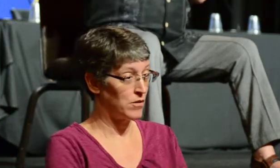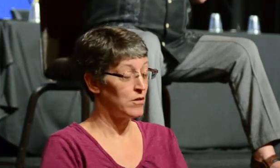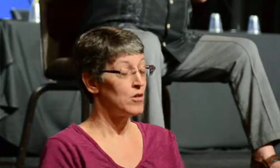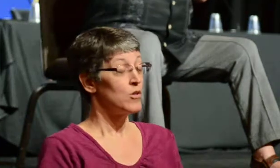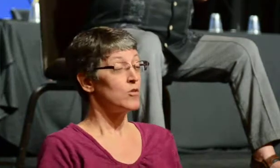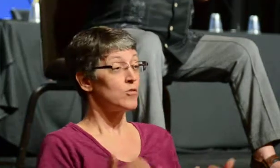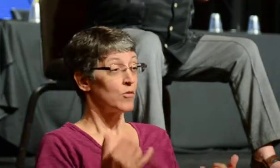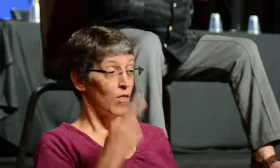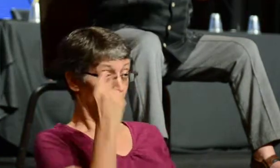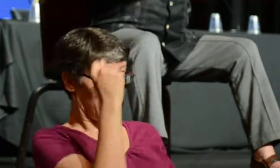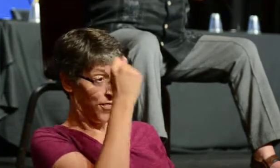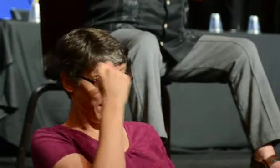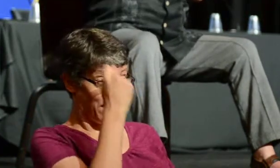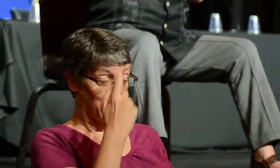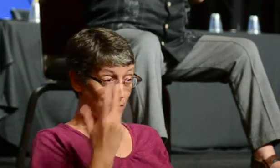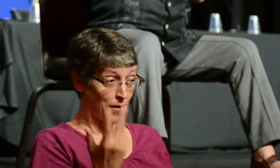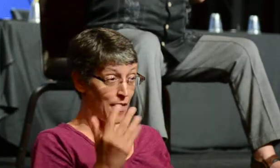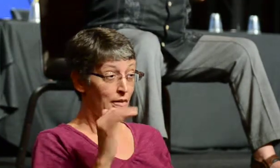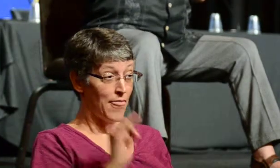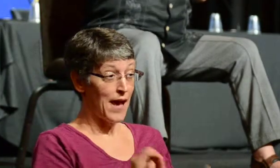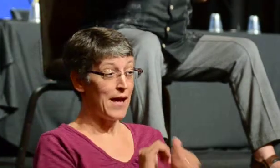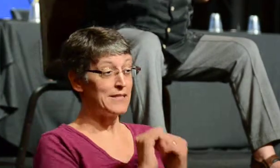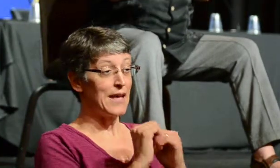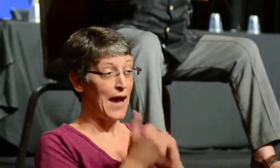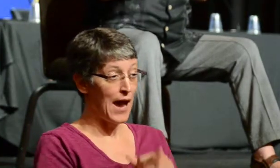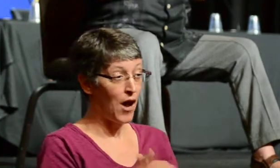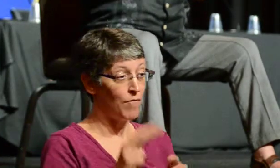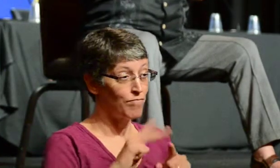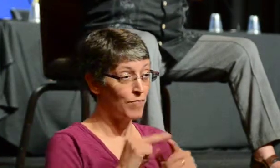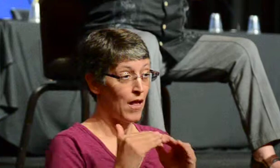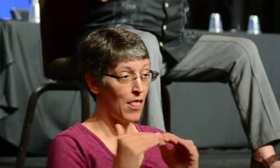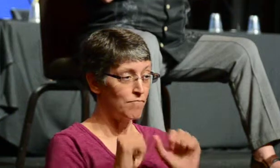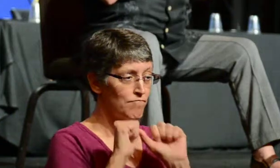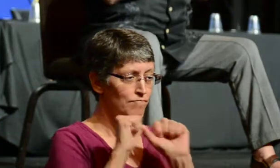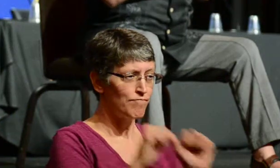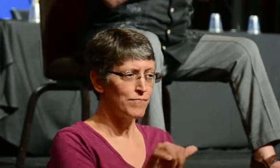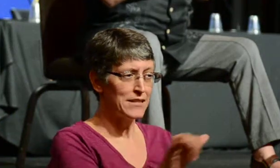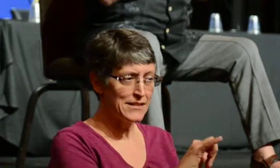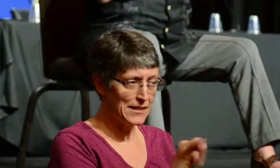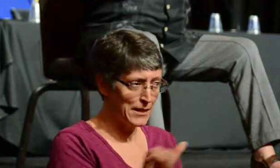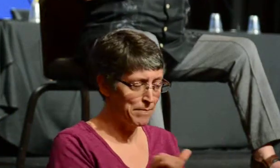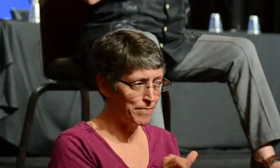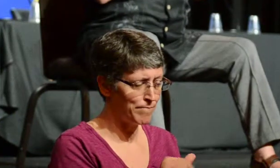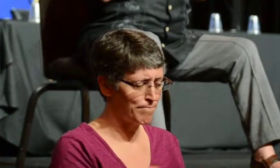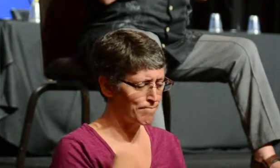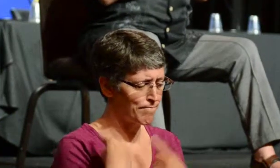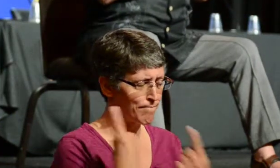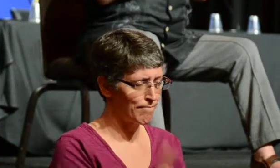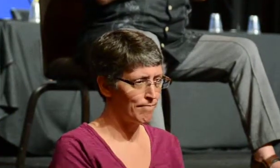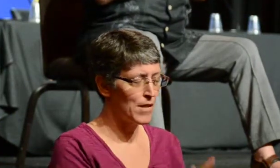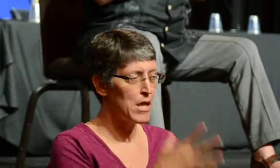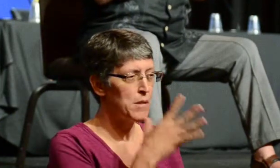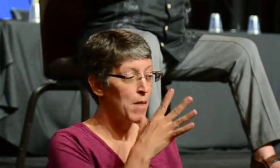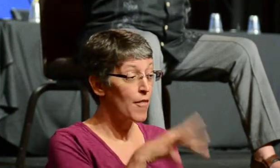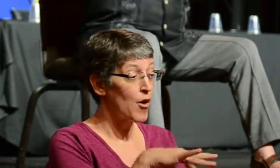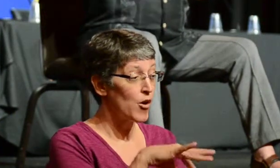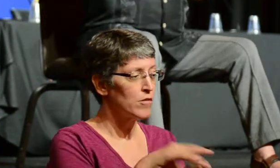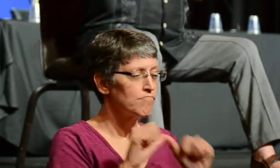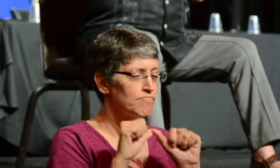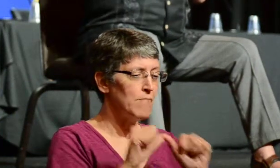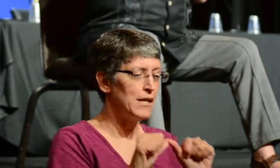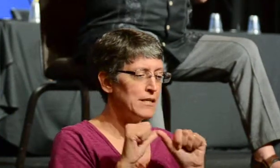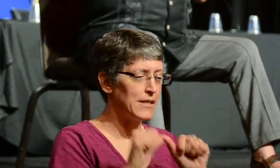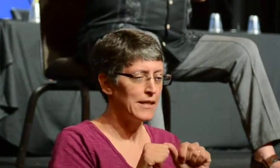theory is that's how the salinity has remained the same, and Mother Earth is maintaining that salinity.